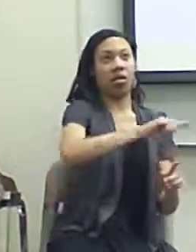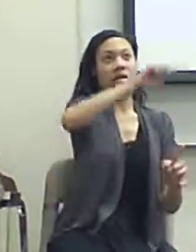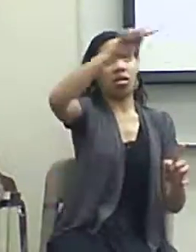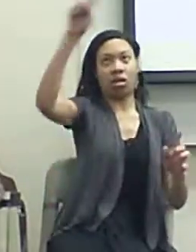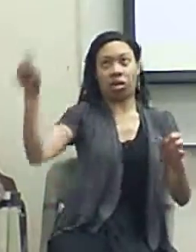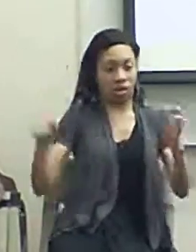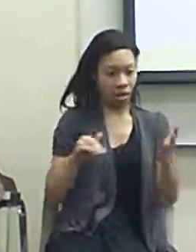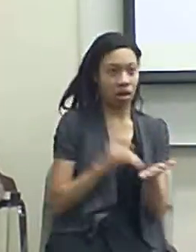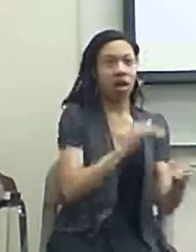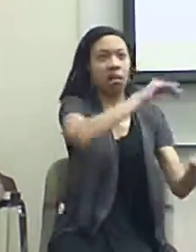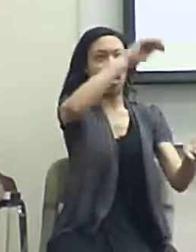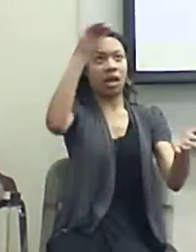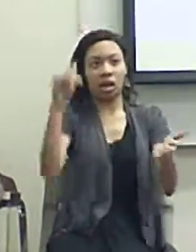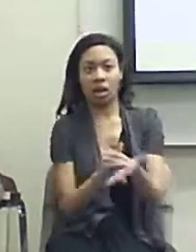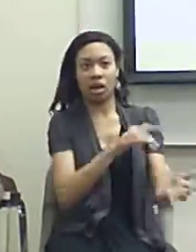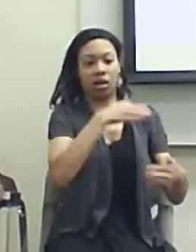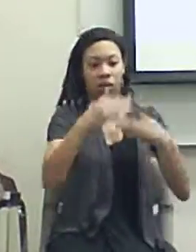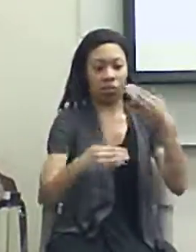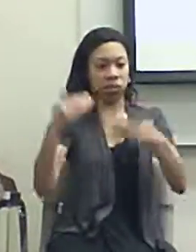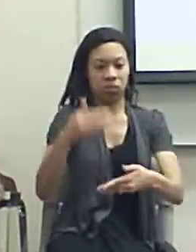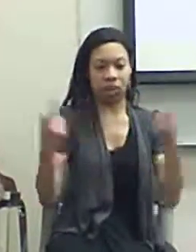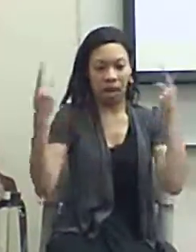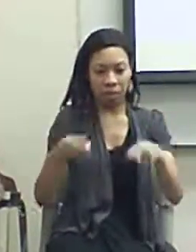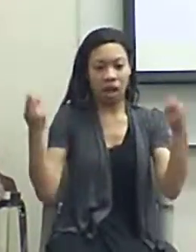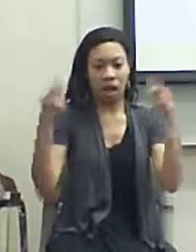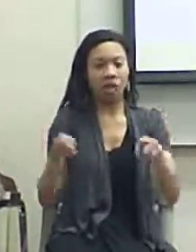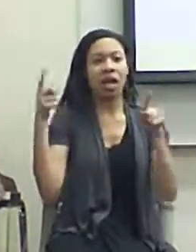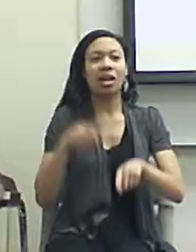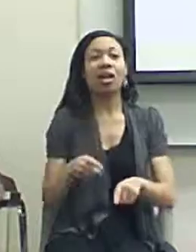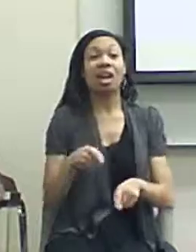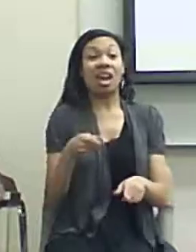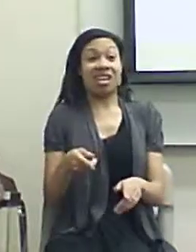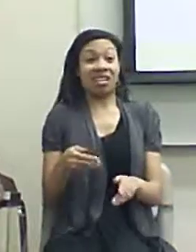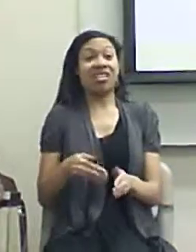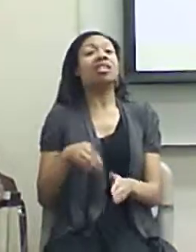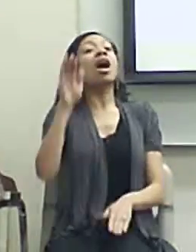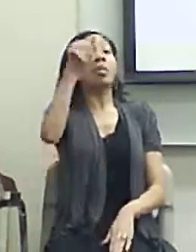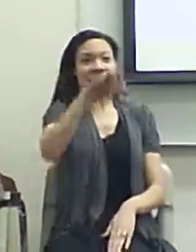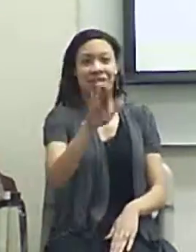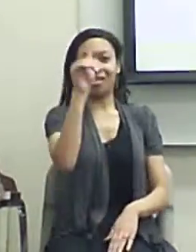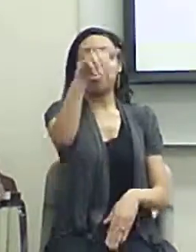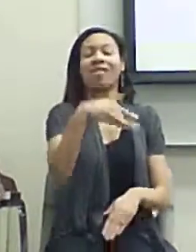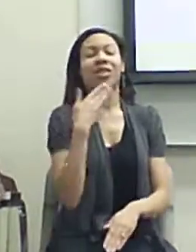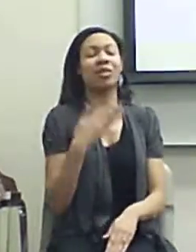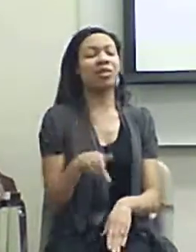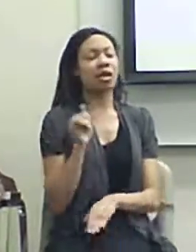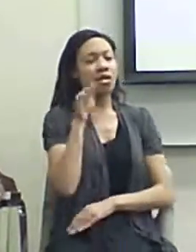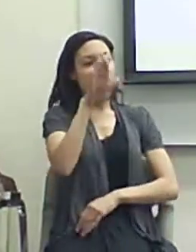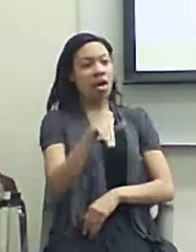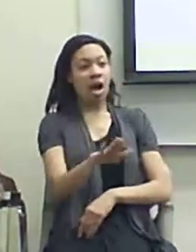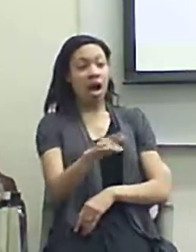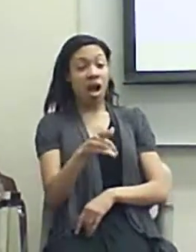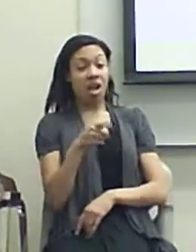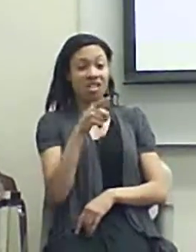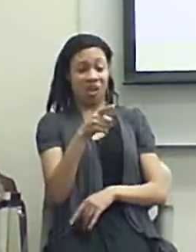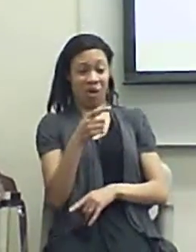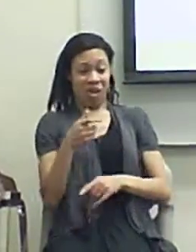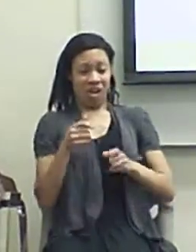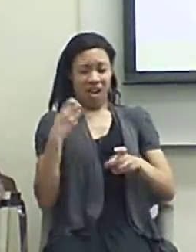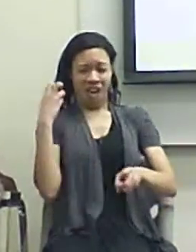It keeps right on going, and the more they cycle, the worse it can get, and the harder it is to pull them back.